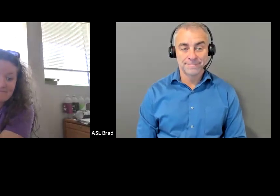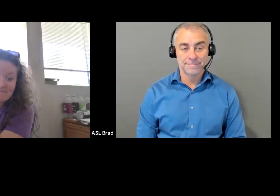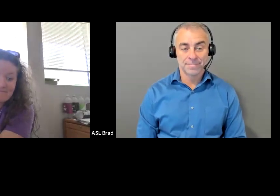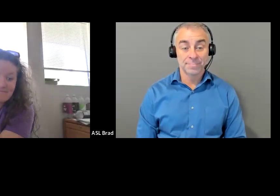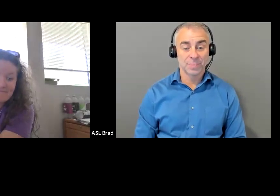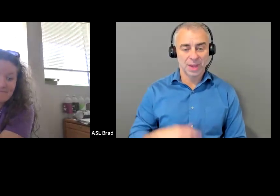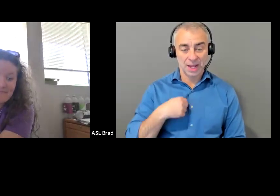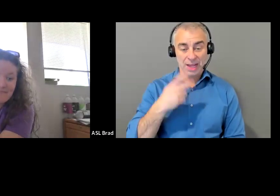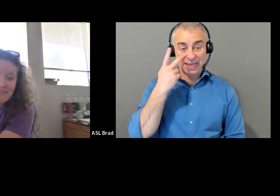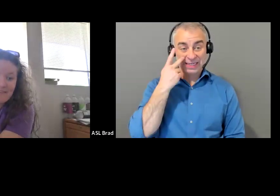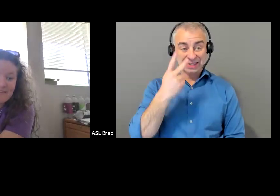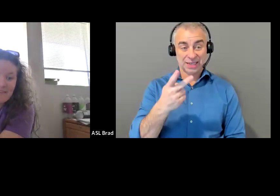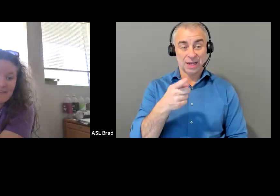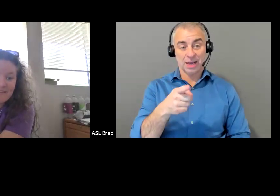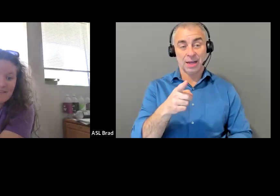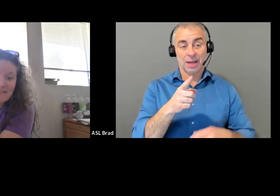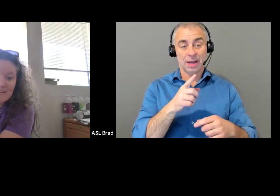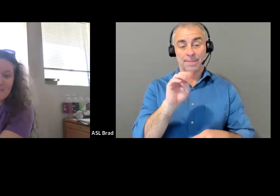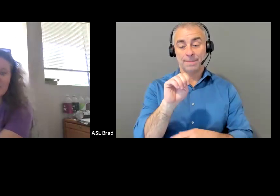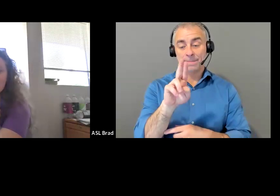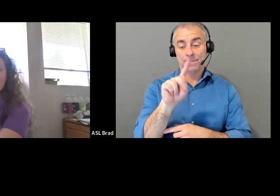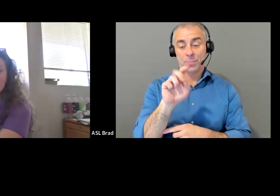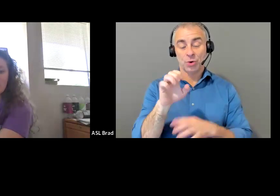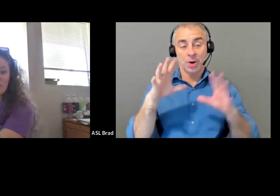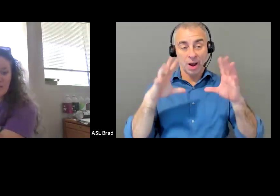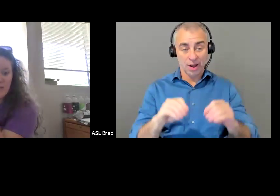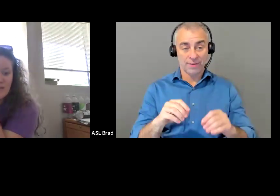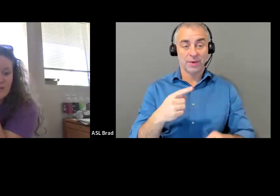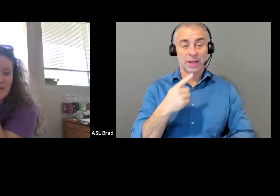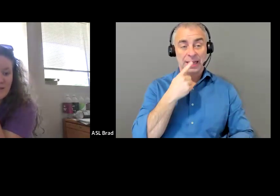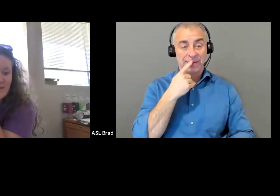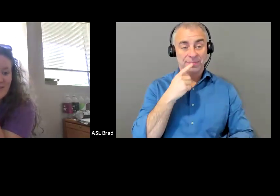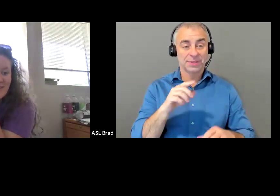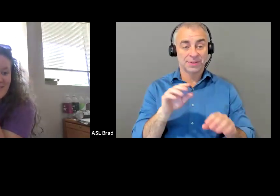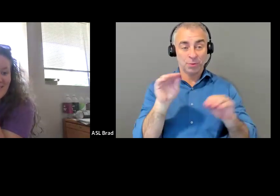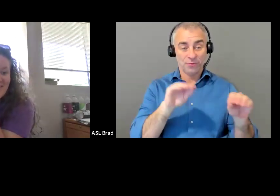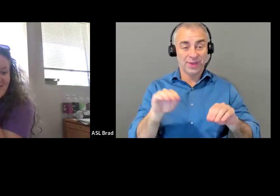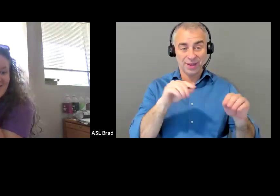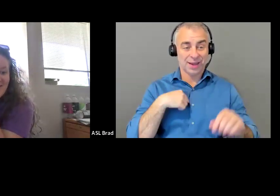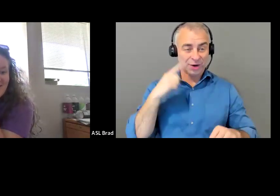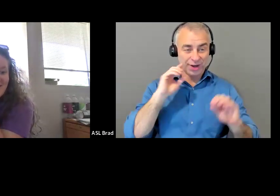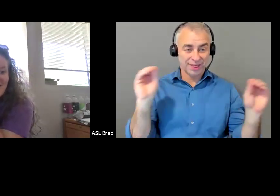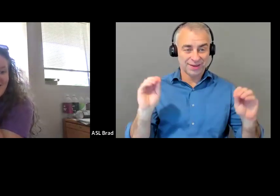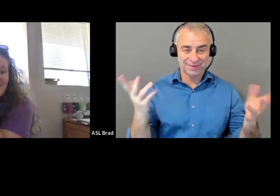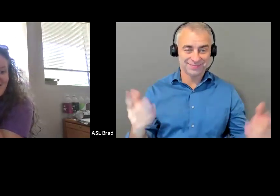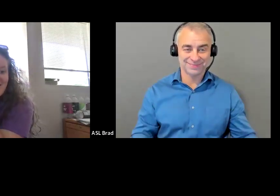I saw you come off mute and your lips were moving, but I didn't hear anything.